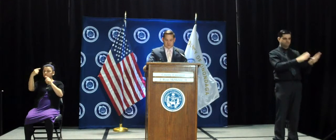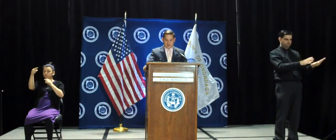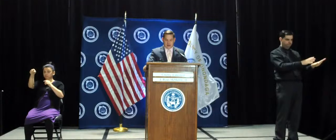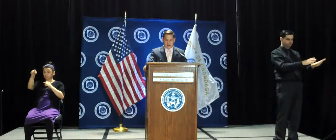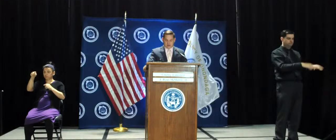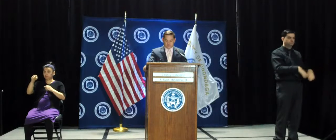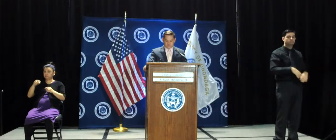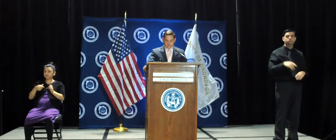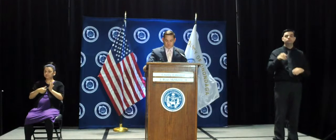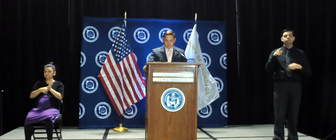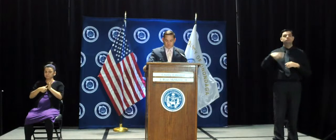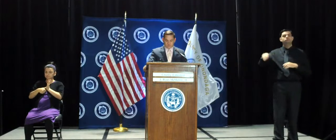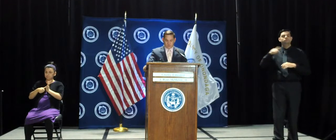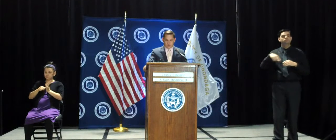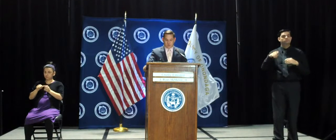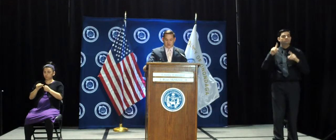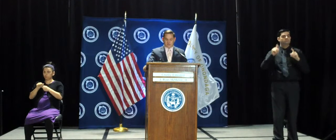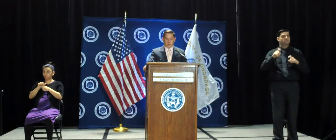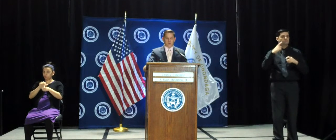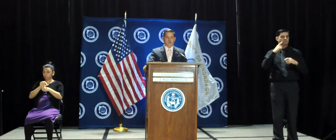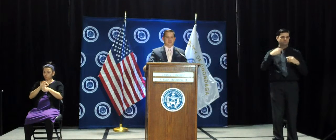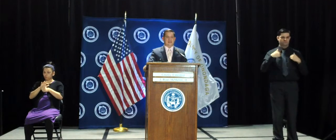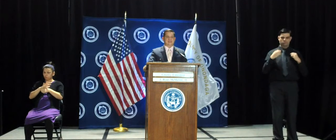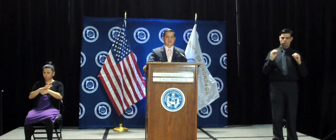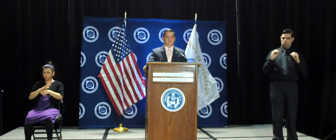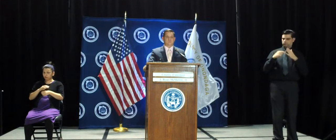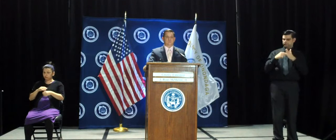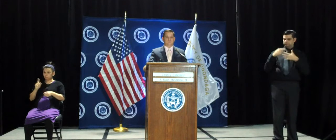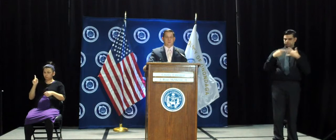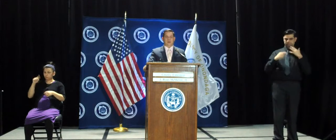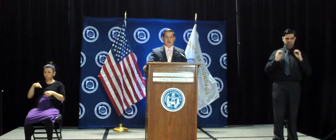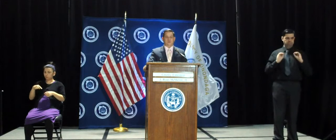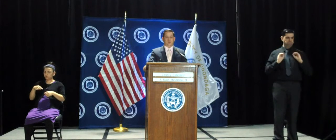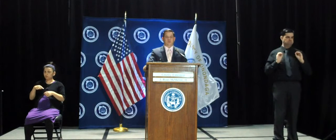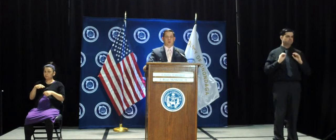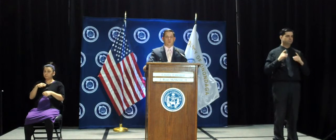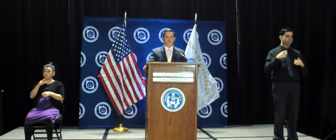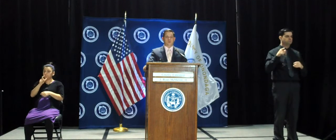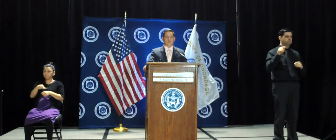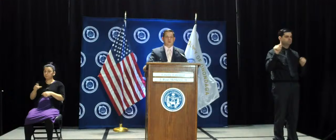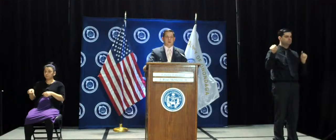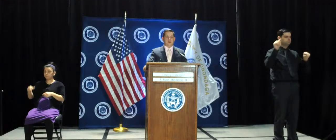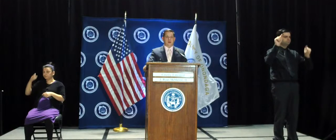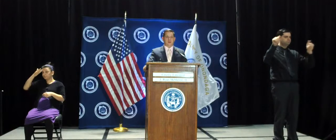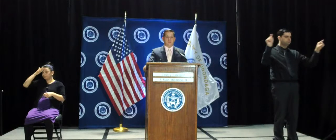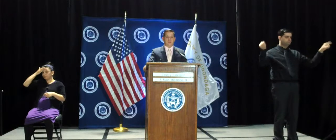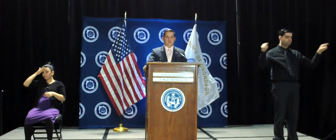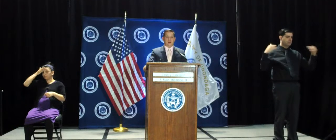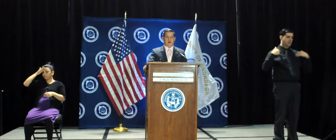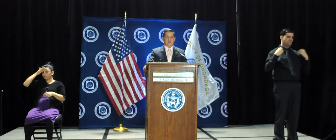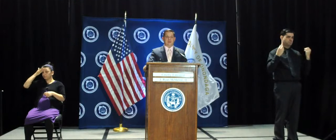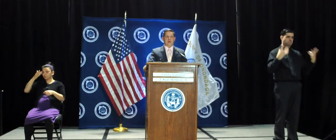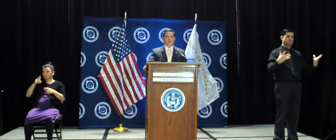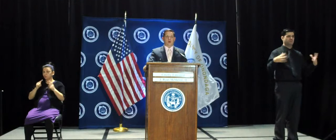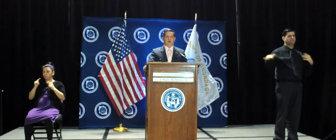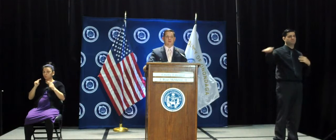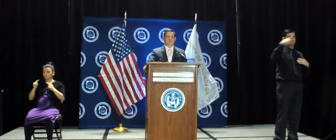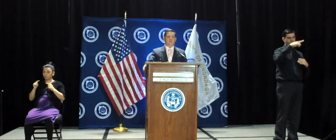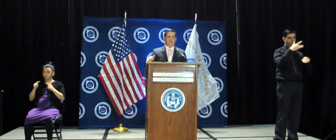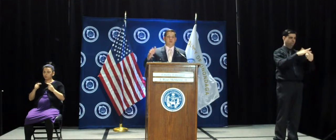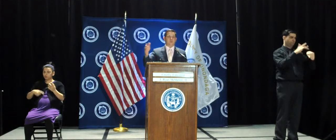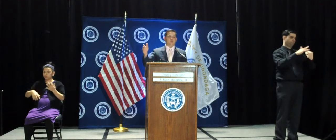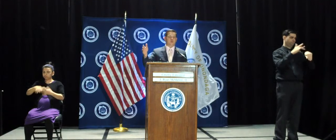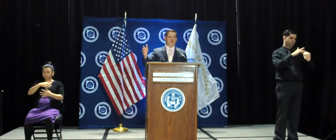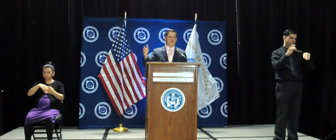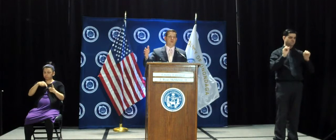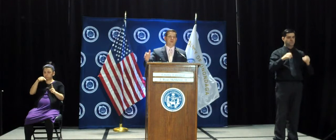our symptomatic exposure testing. Again, if you're exposed on day one, you